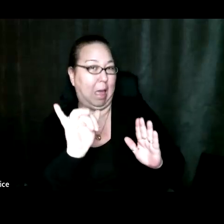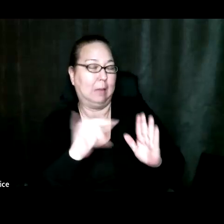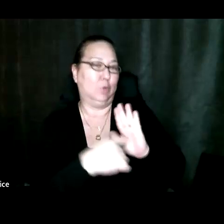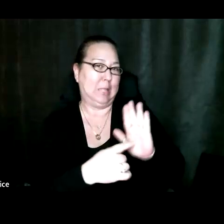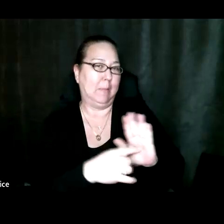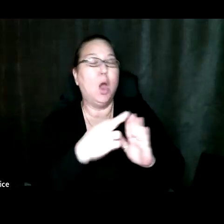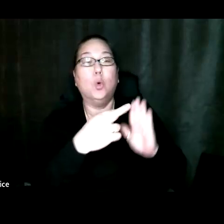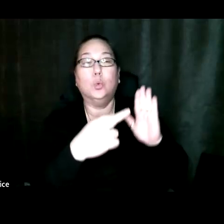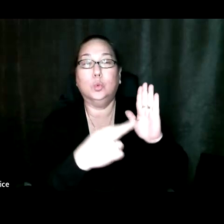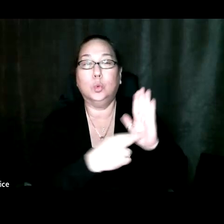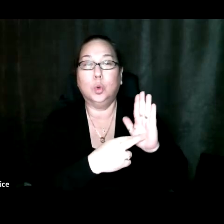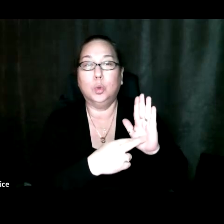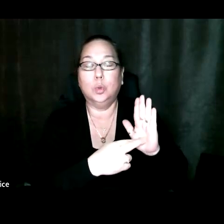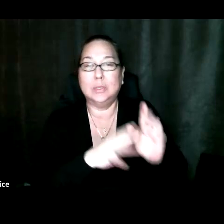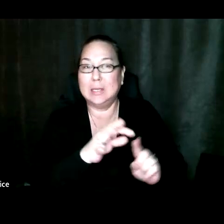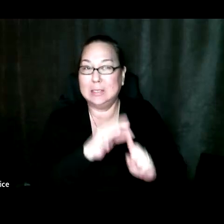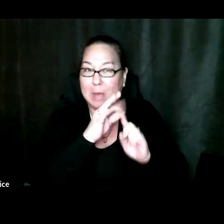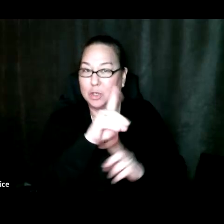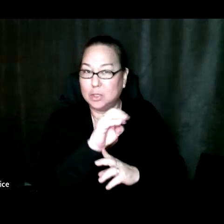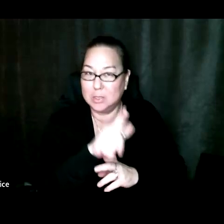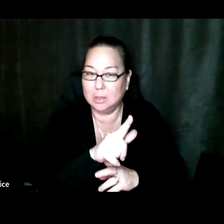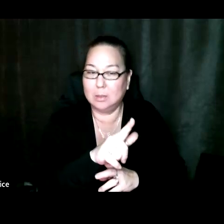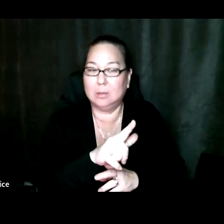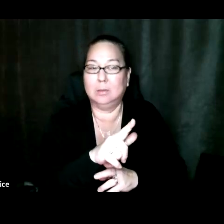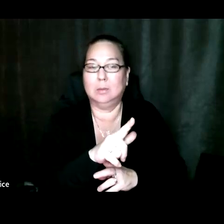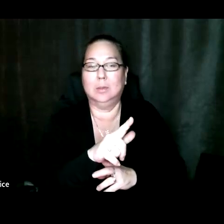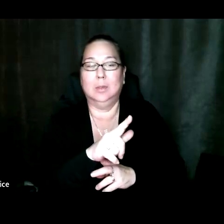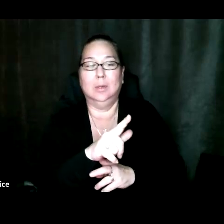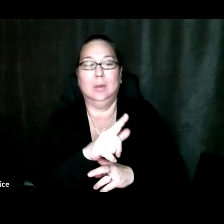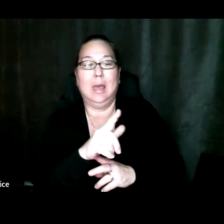in the weighted student funding era and are continuing is